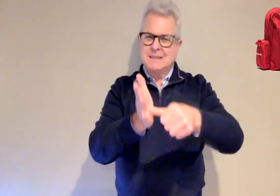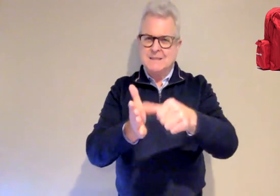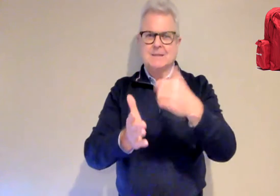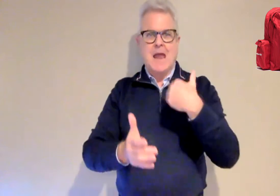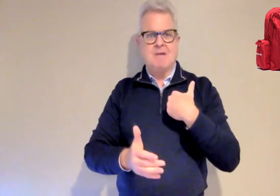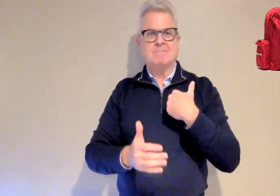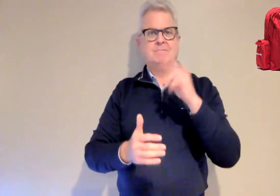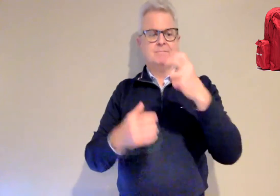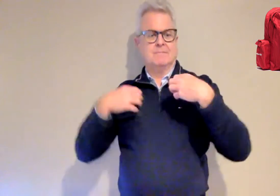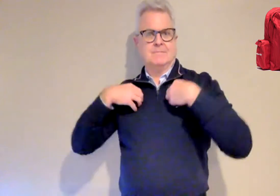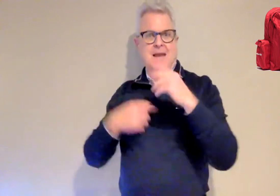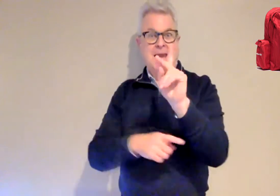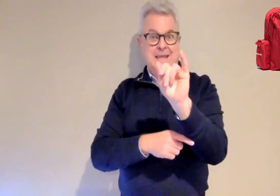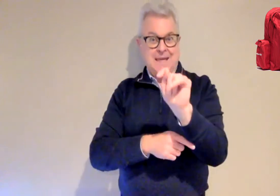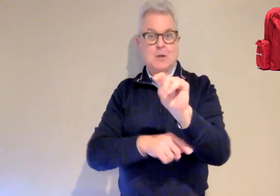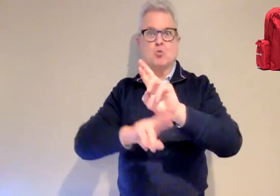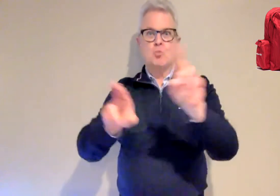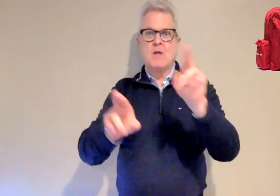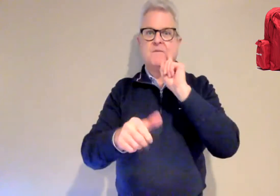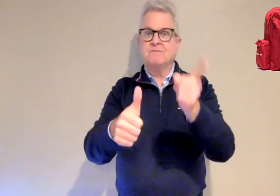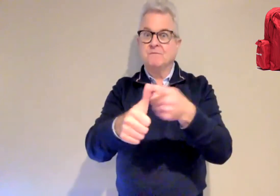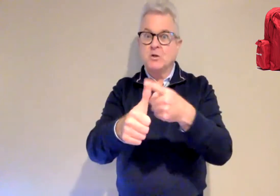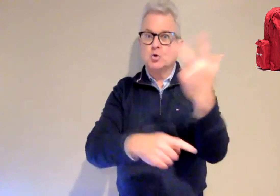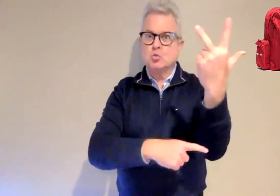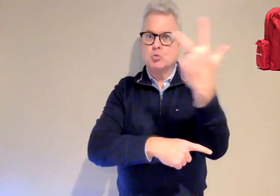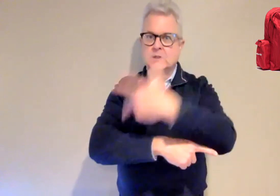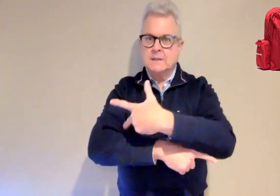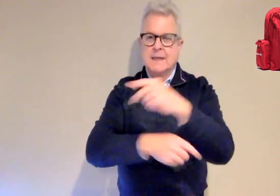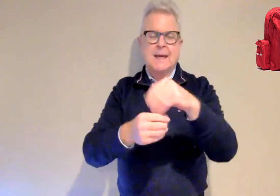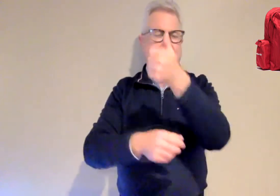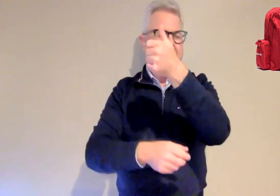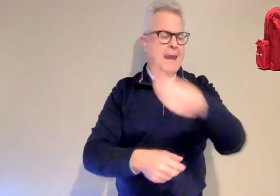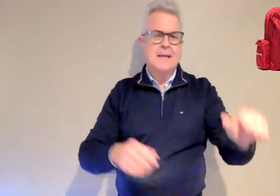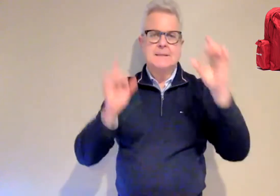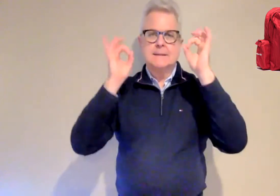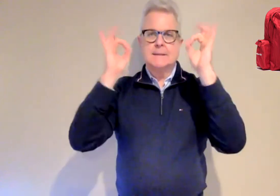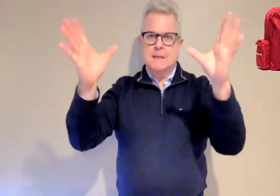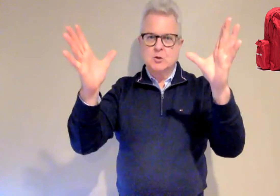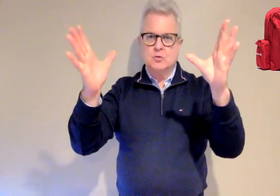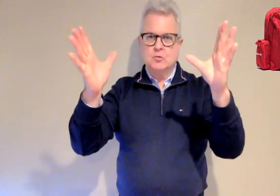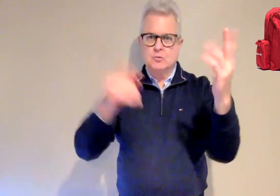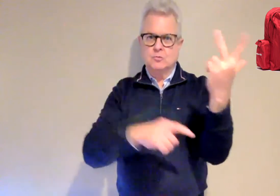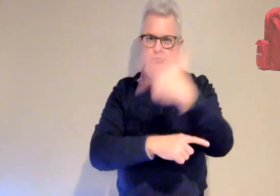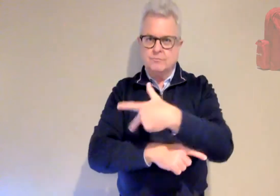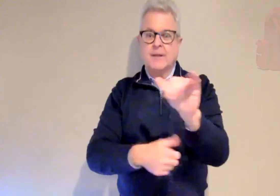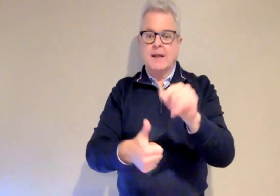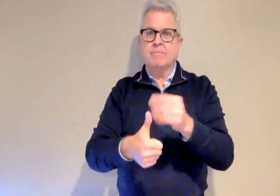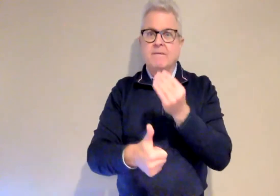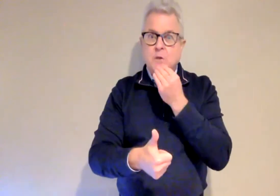workshop, it emphasizes about having certain items in your ready-to-go bag. These are items that should last you for 3 days or